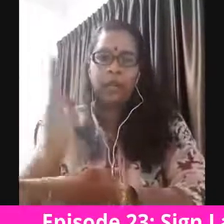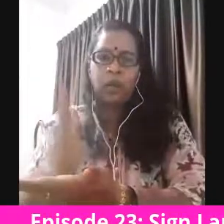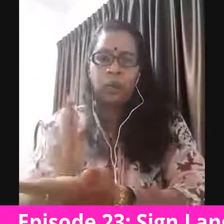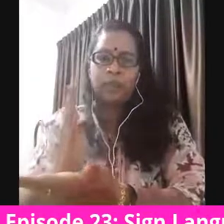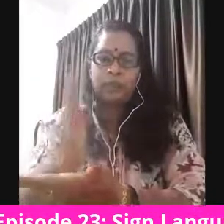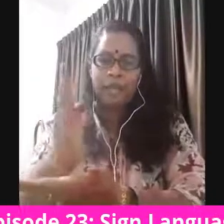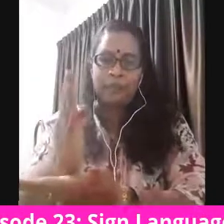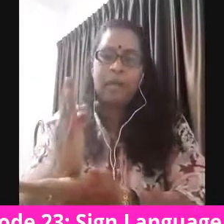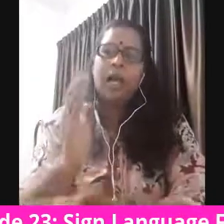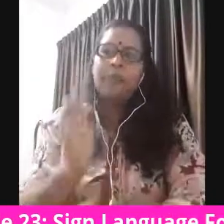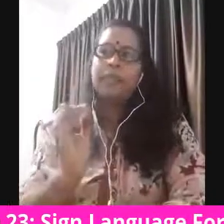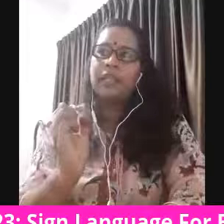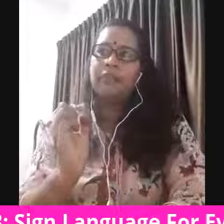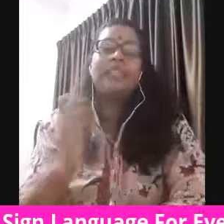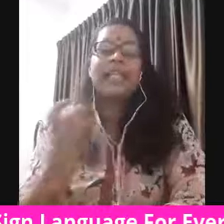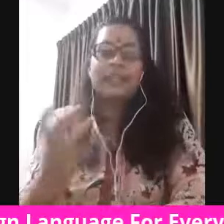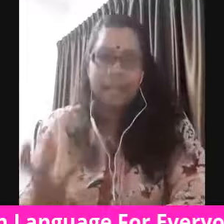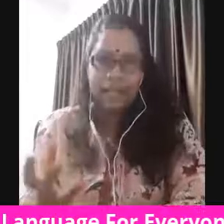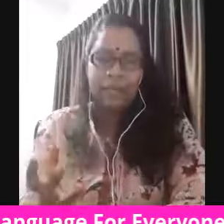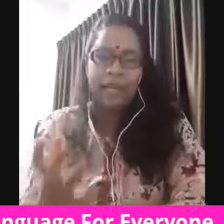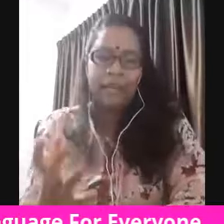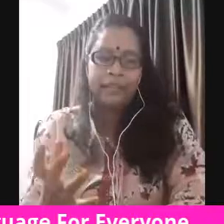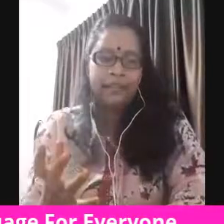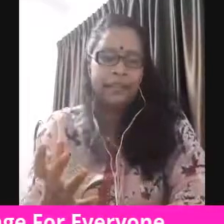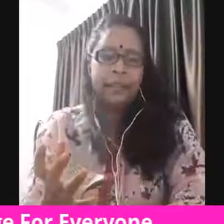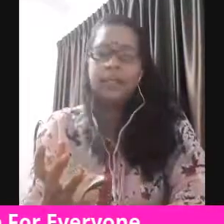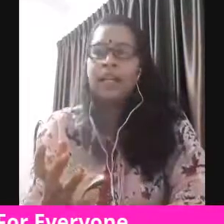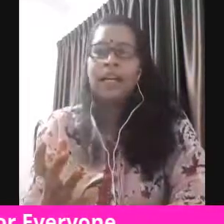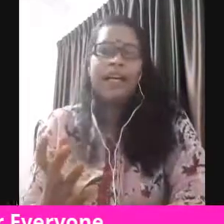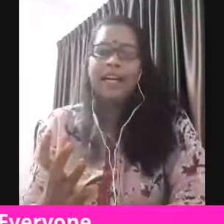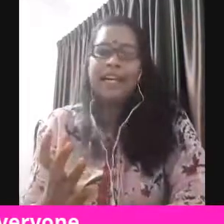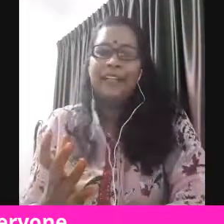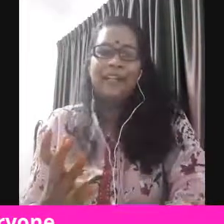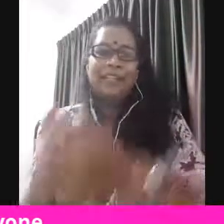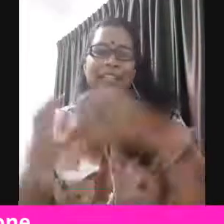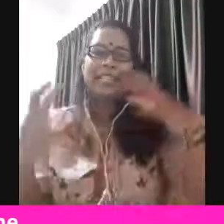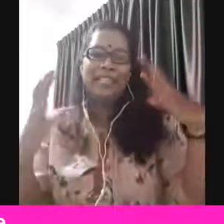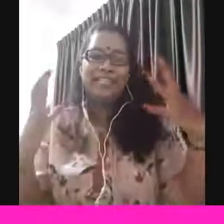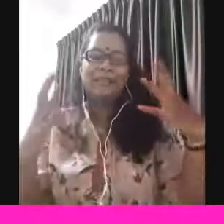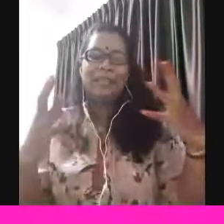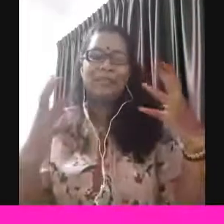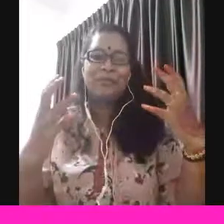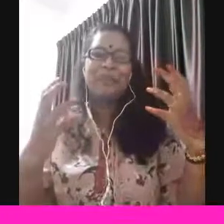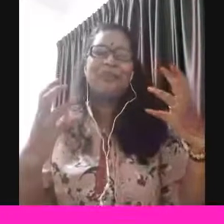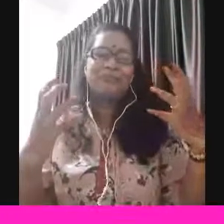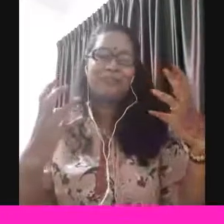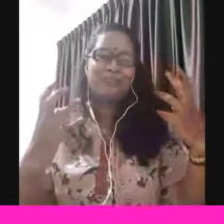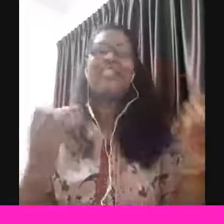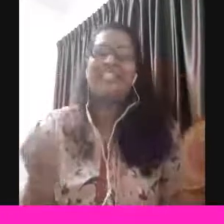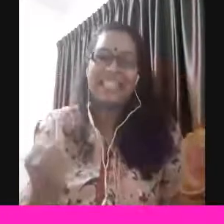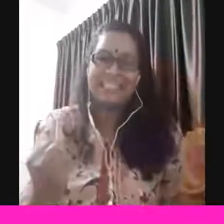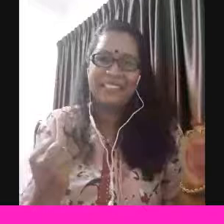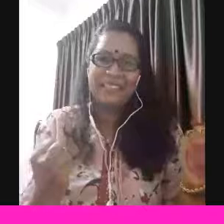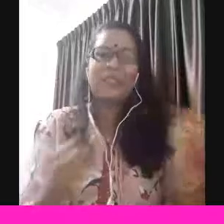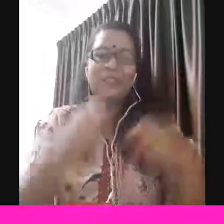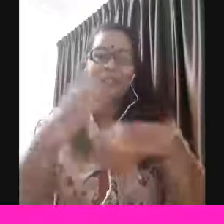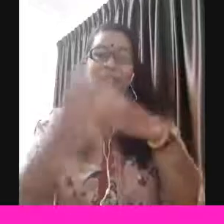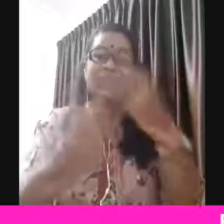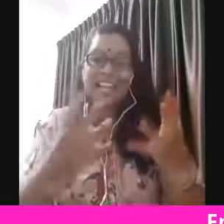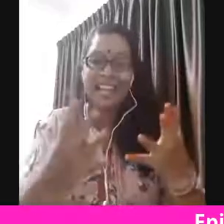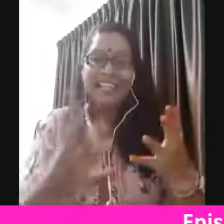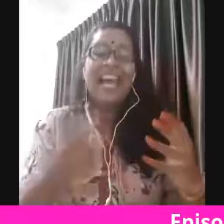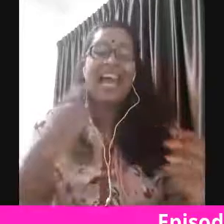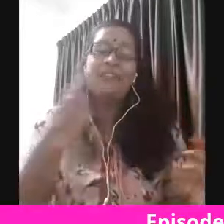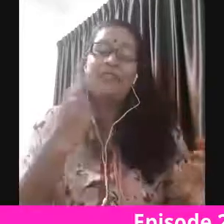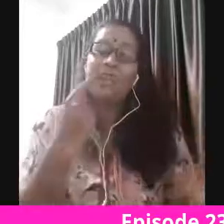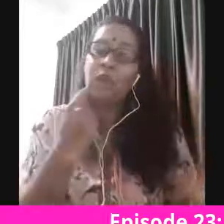one one time, it will Mhm. take time, and we sometimes will very tired, Yeah. because we have to